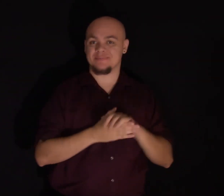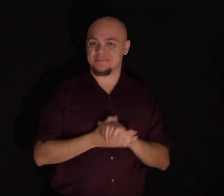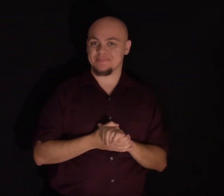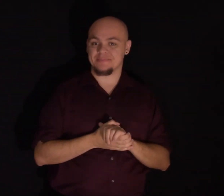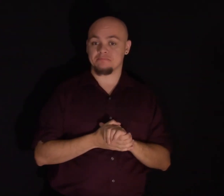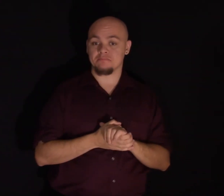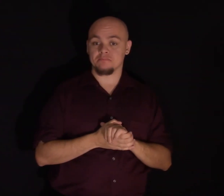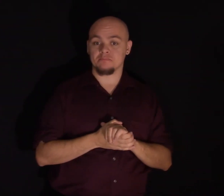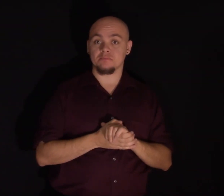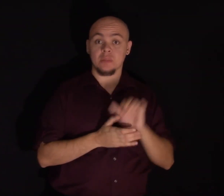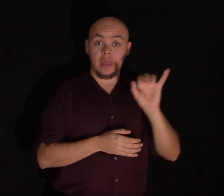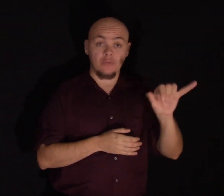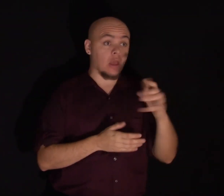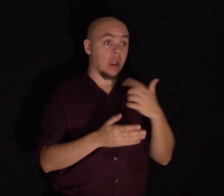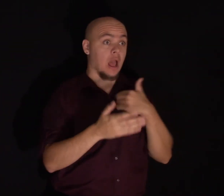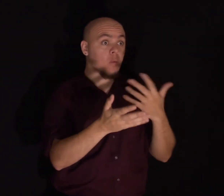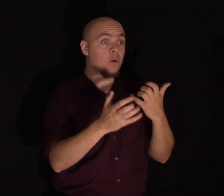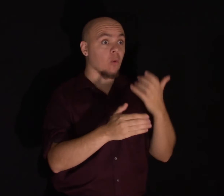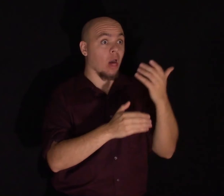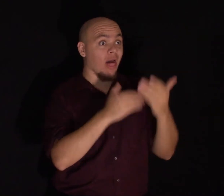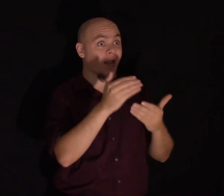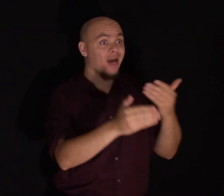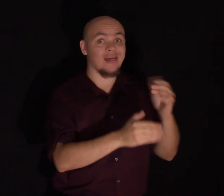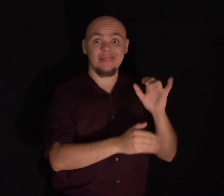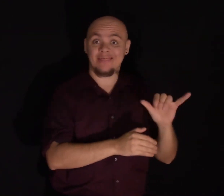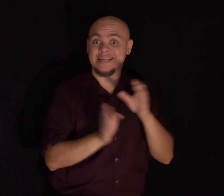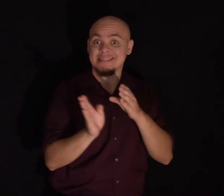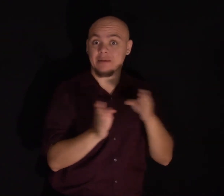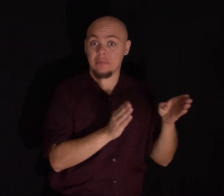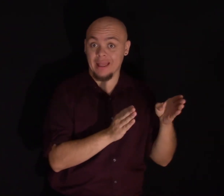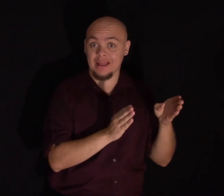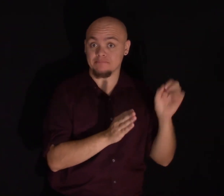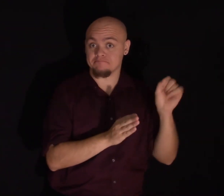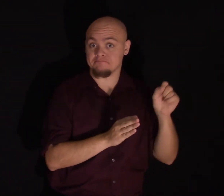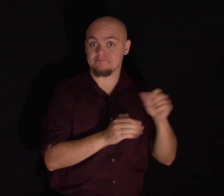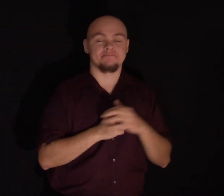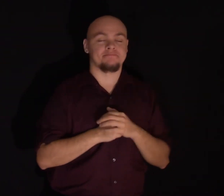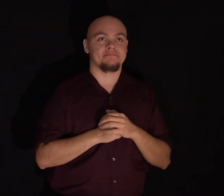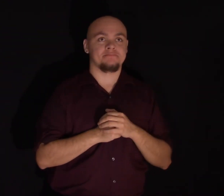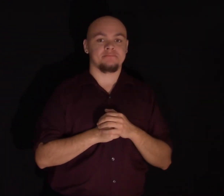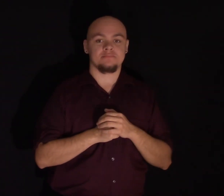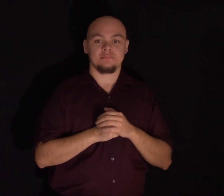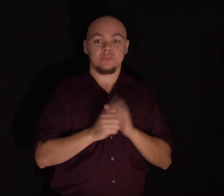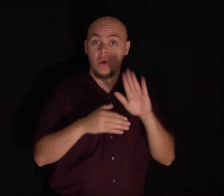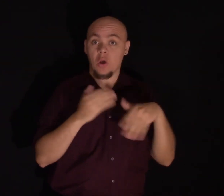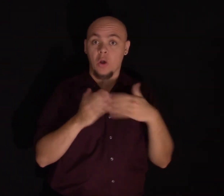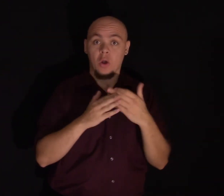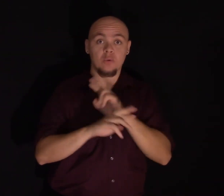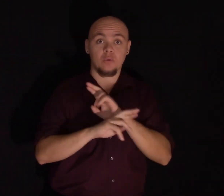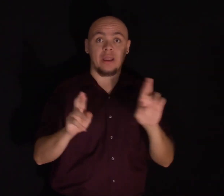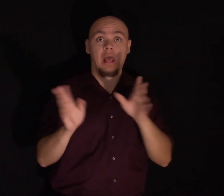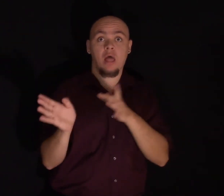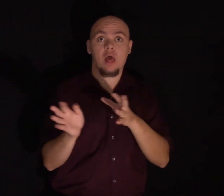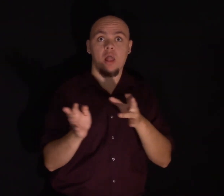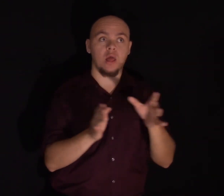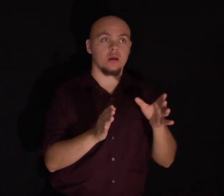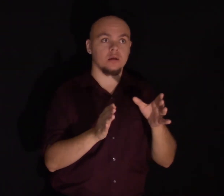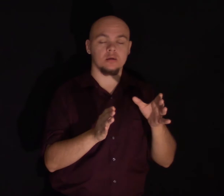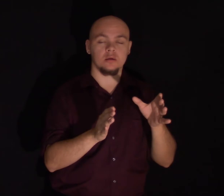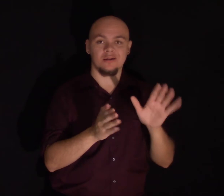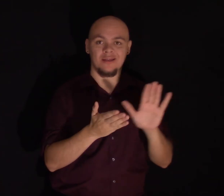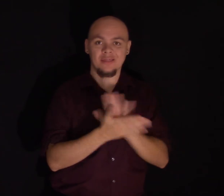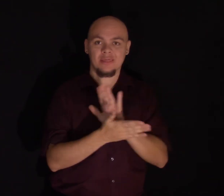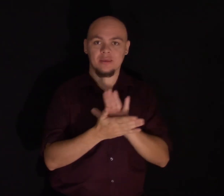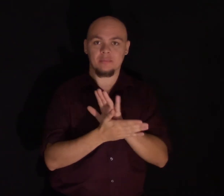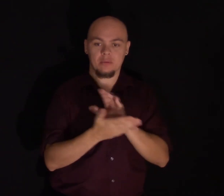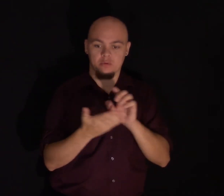and i would want to do that like that that would be the plan i would uh i would have it all ready to go but then then actually the paper would